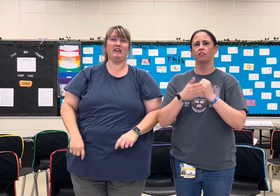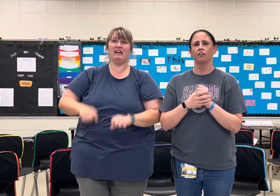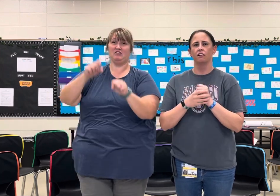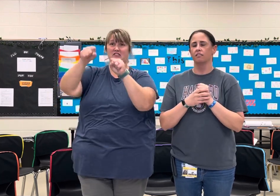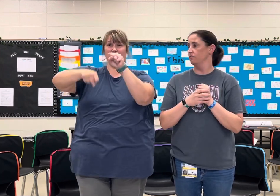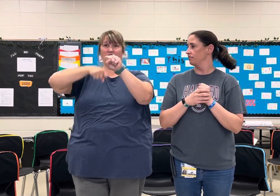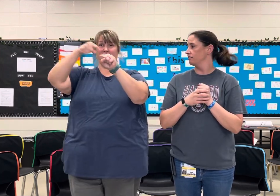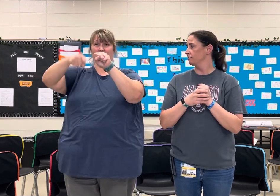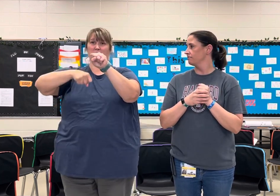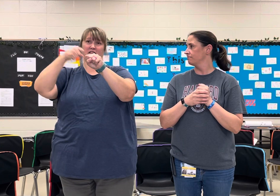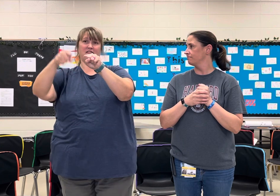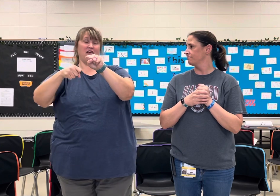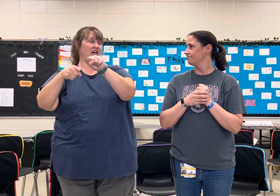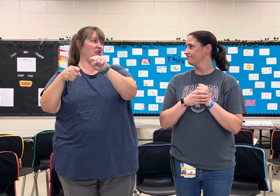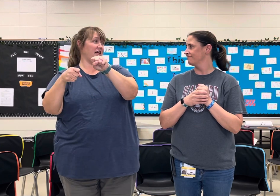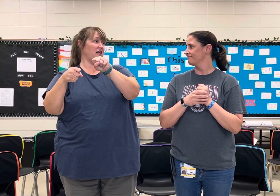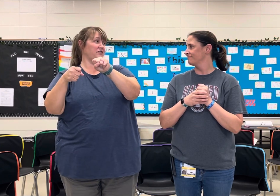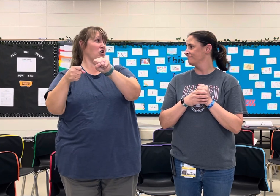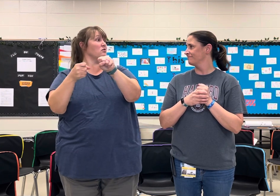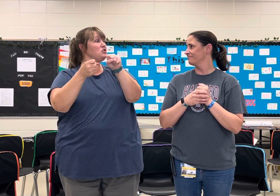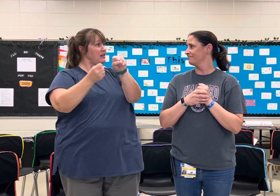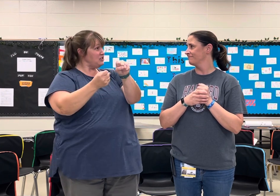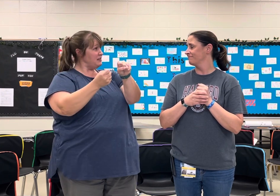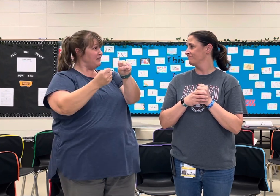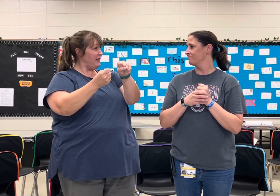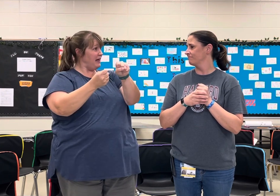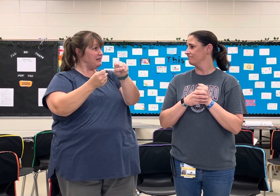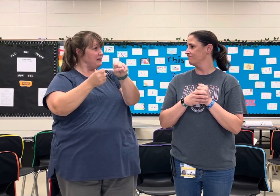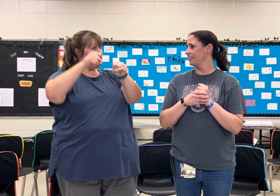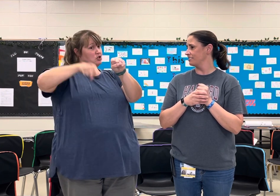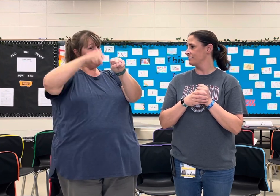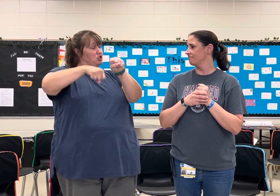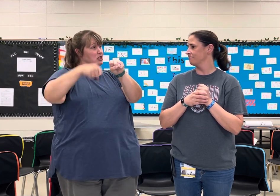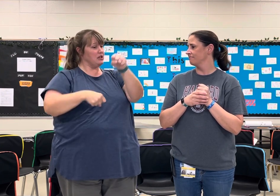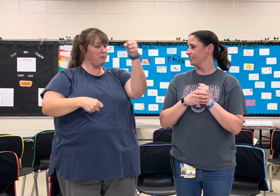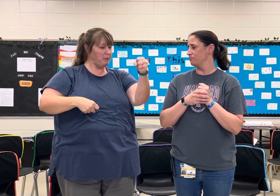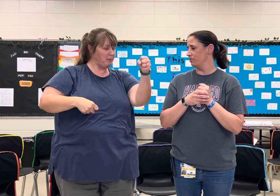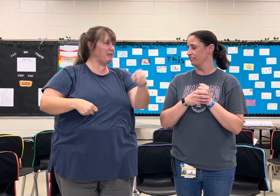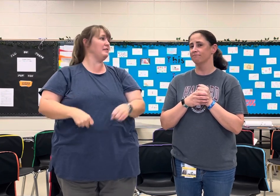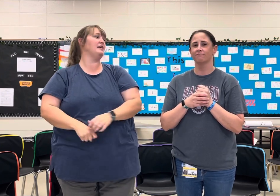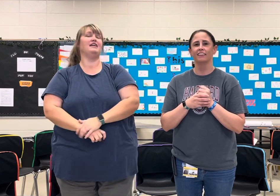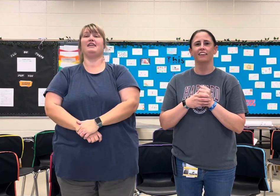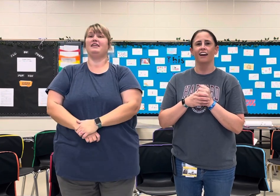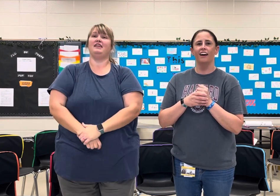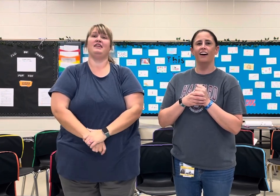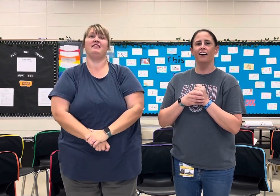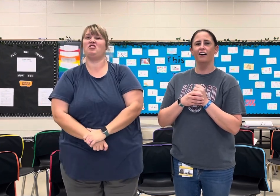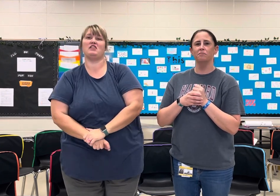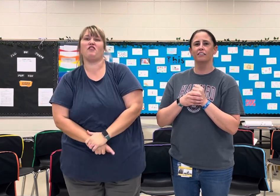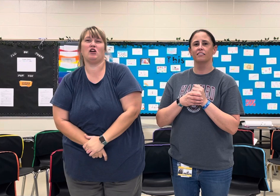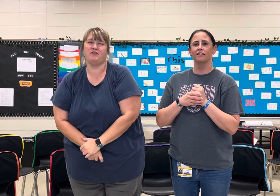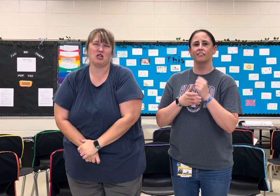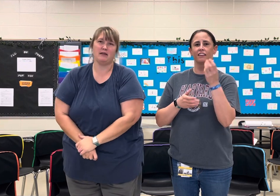also seen great for the ones you like Olive Garden. Would you want cheese on that? Yes. Keep going. There's never enough cheese.